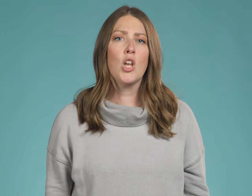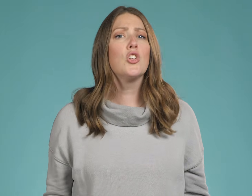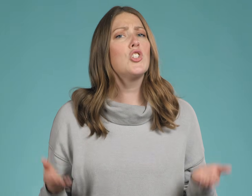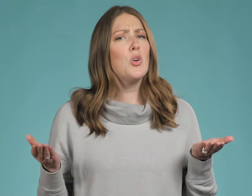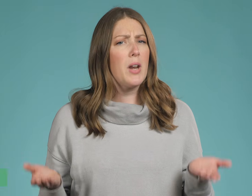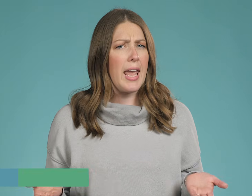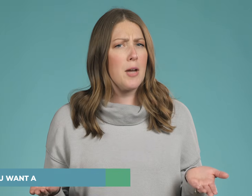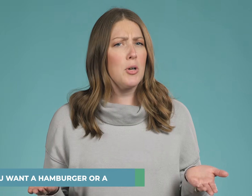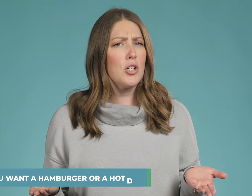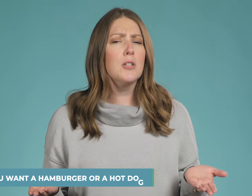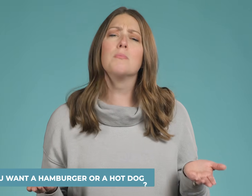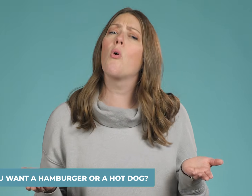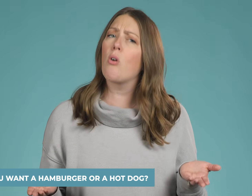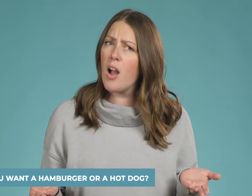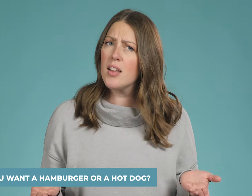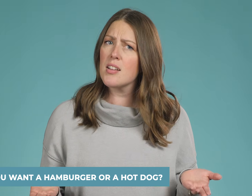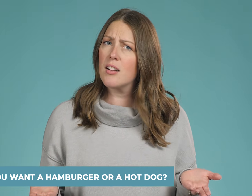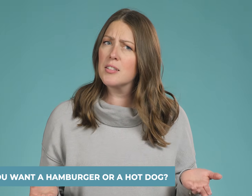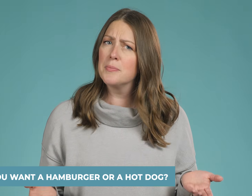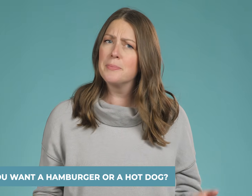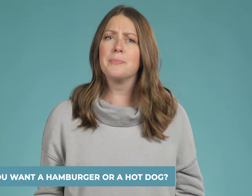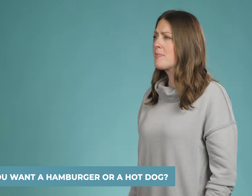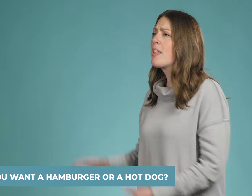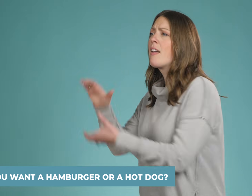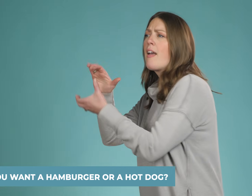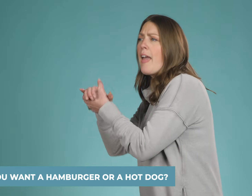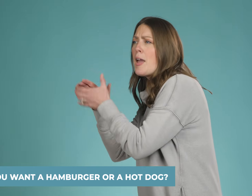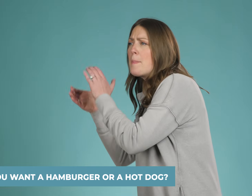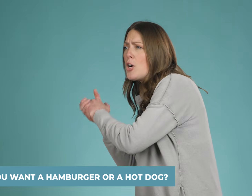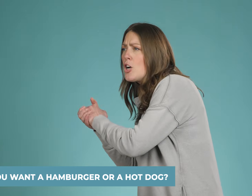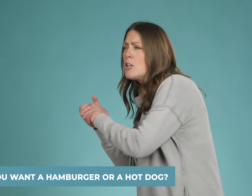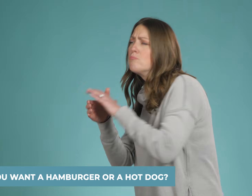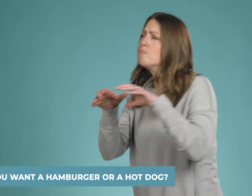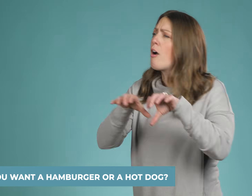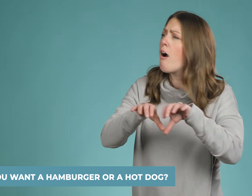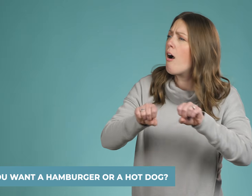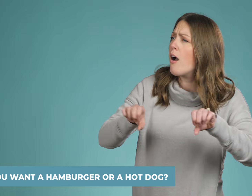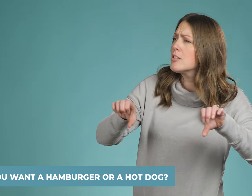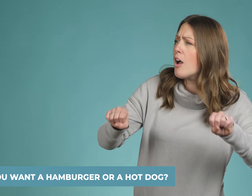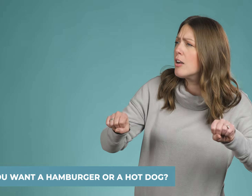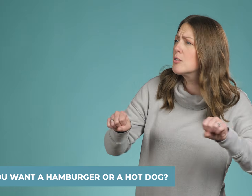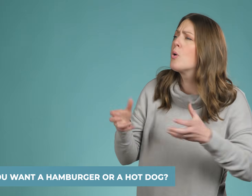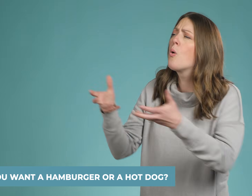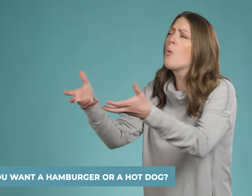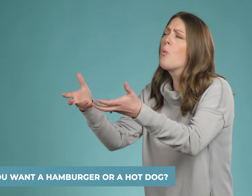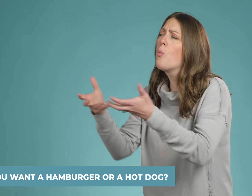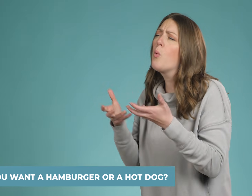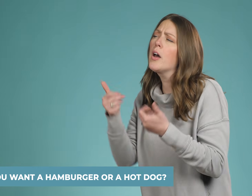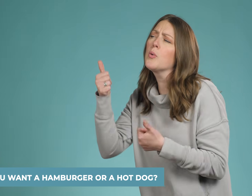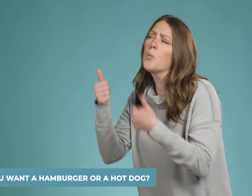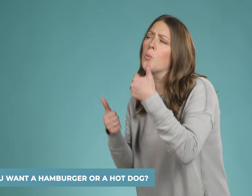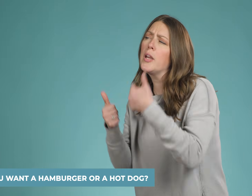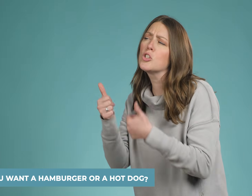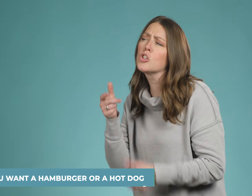Do you want a hamburger or a hot dog? Hamburger, hot dog, want which